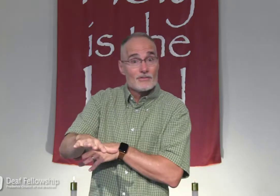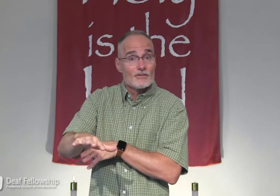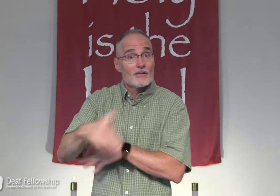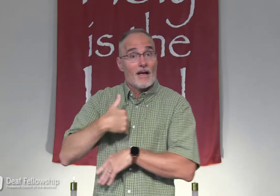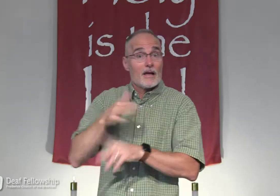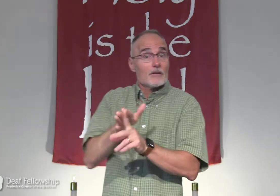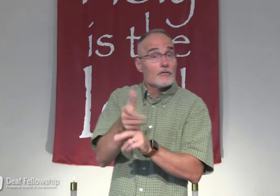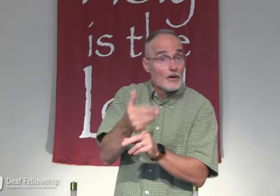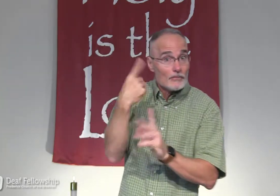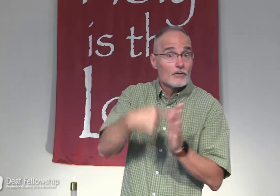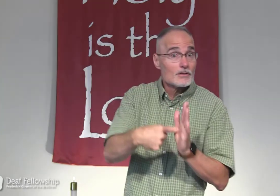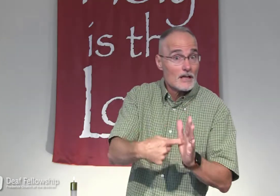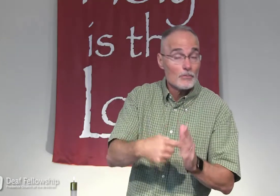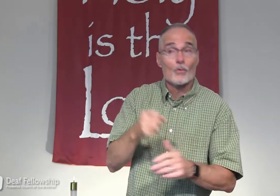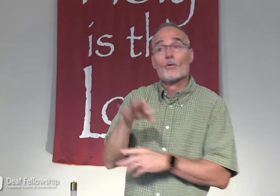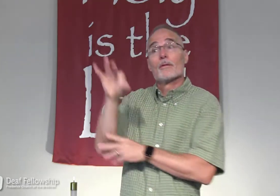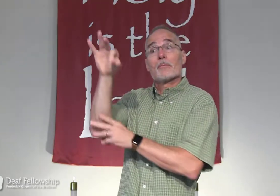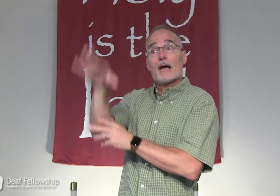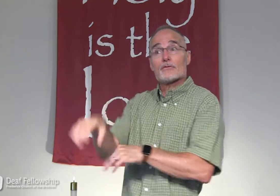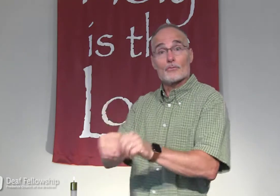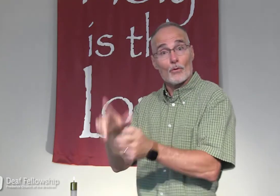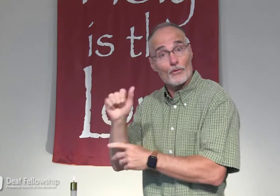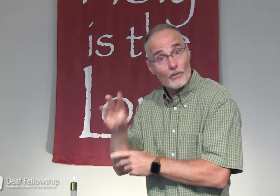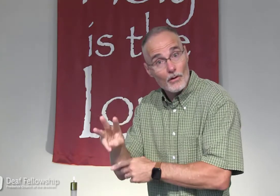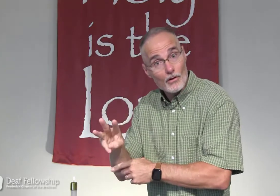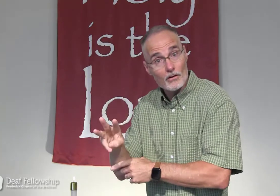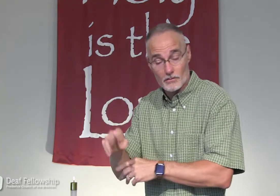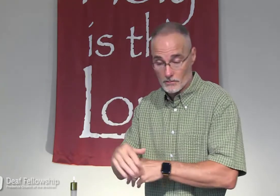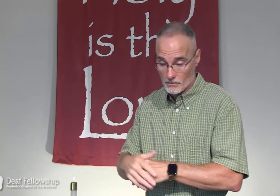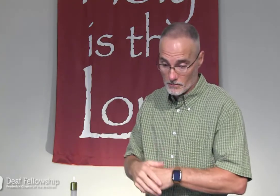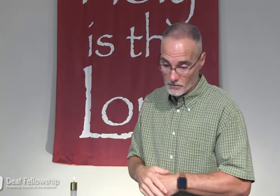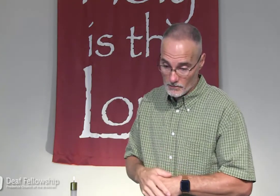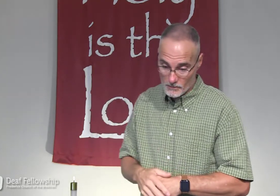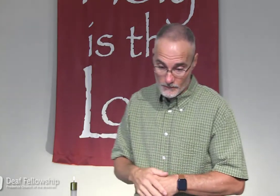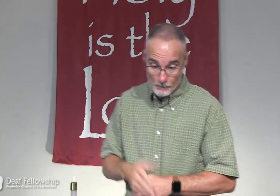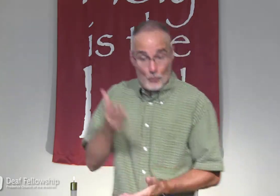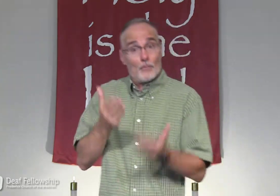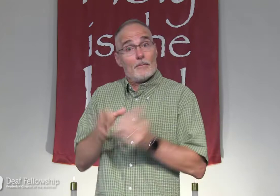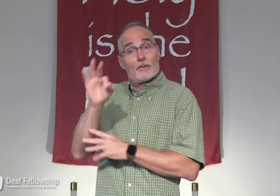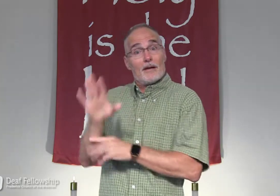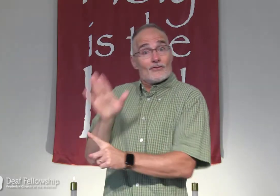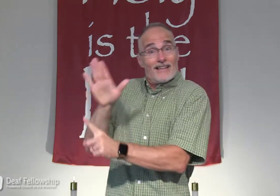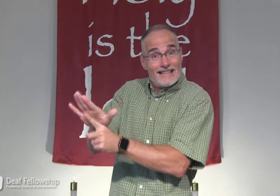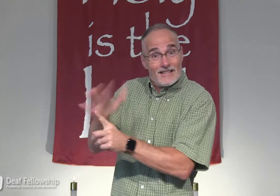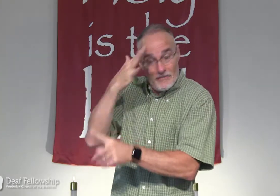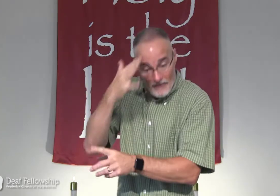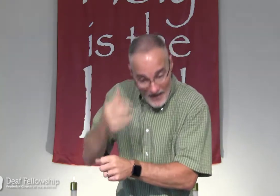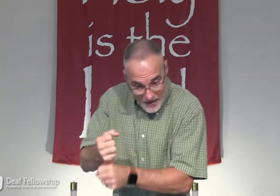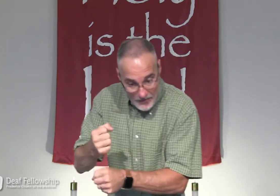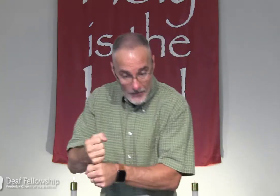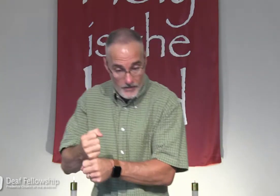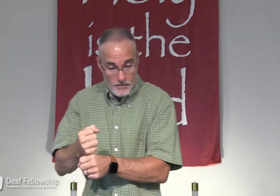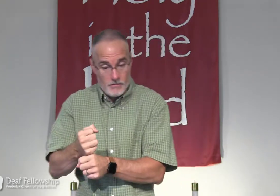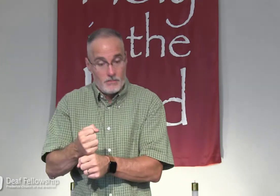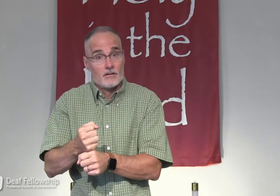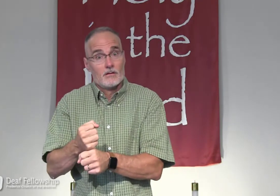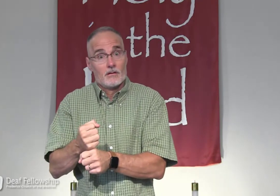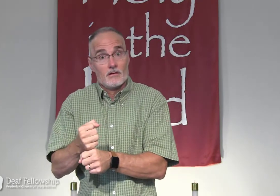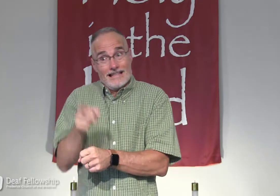apart because the pastor had an affair, or the pastor broke the law, or maybe the pastor's